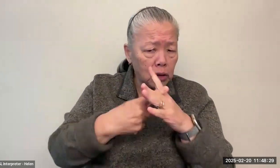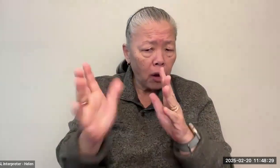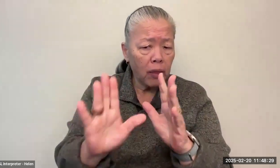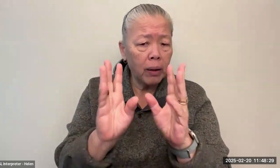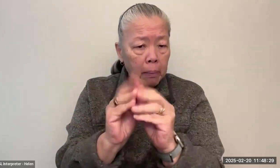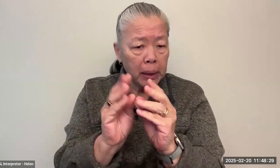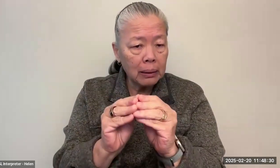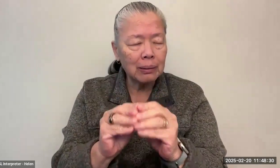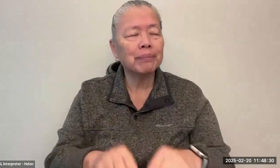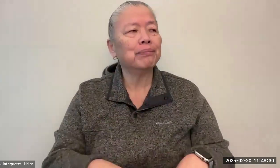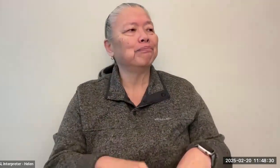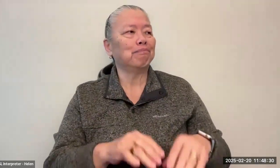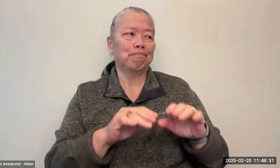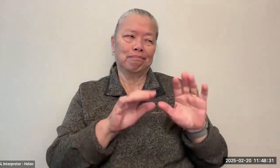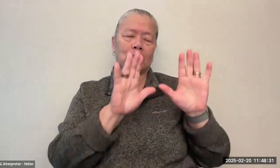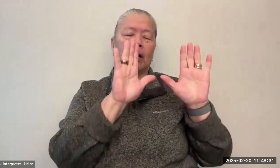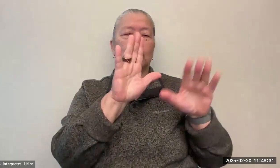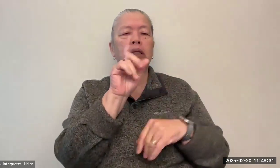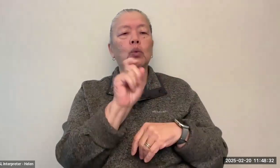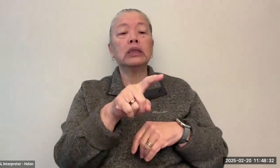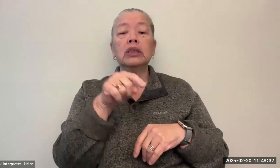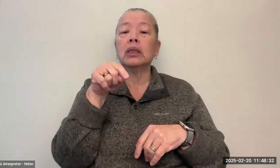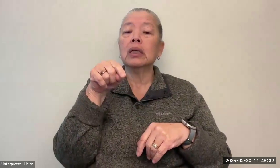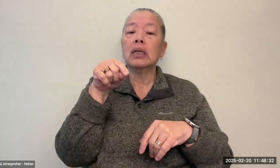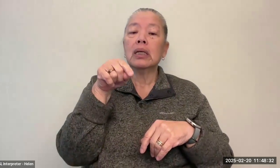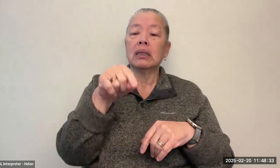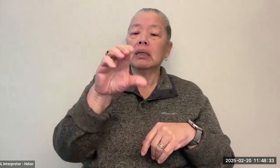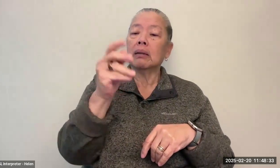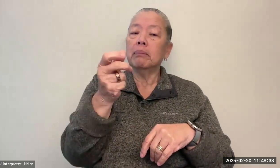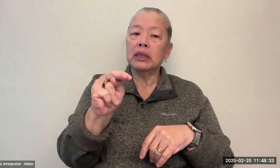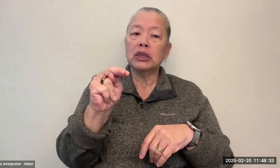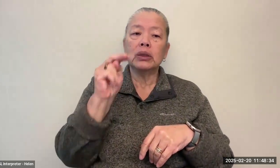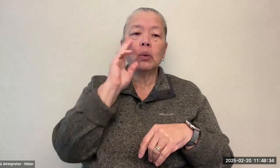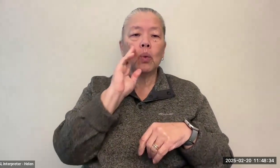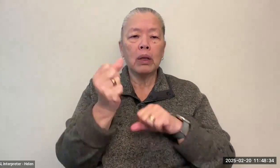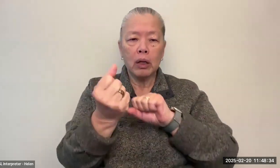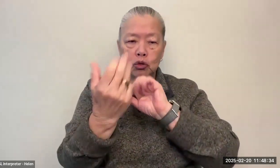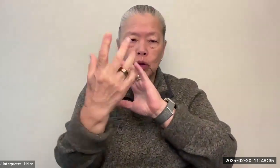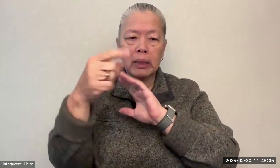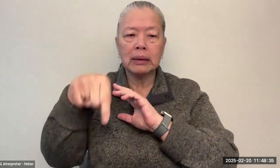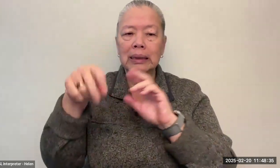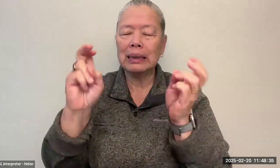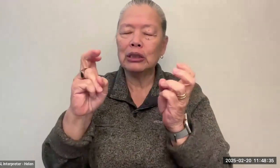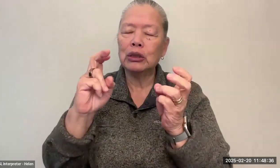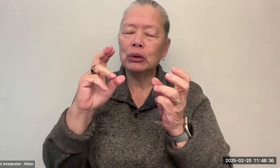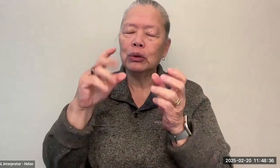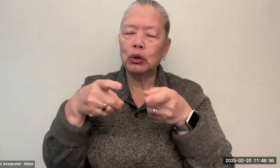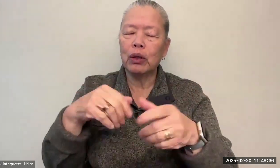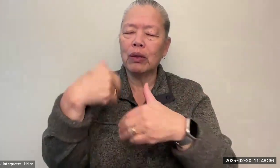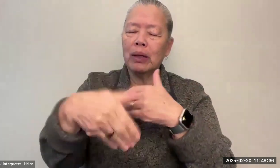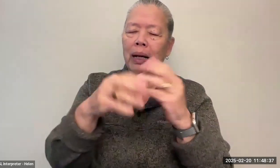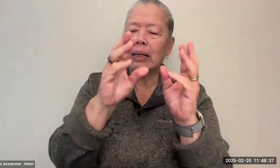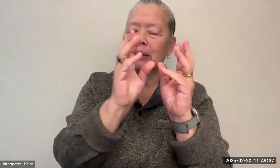Great question. The commission will be taking this matter up at their next meeting in May and also in November